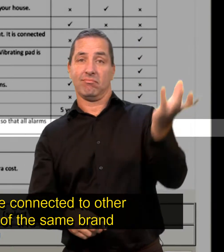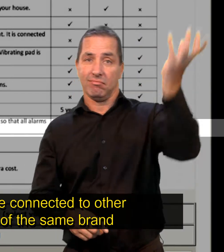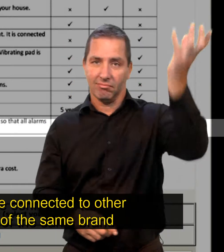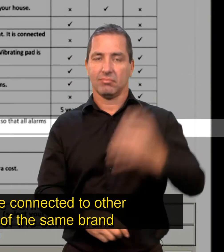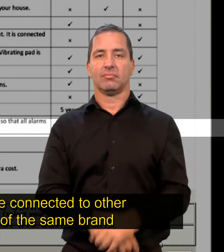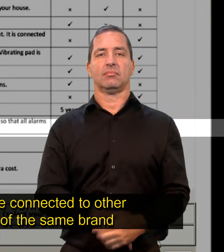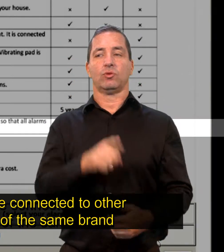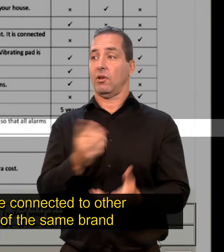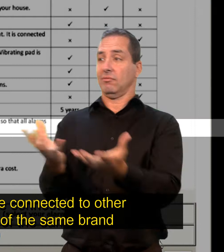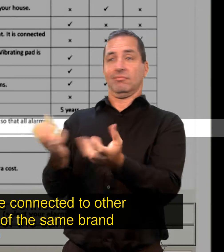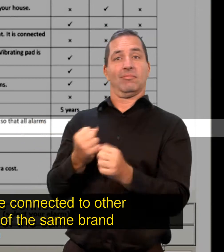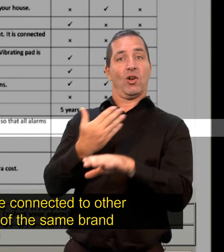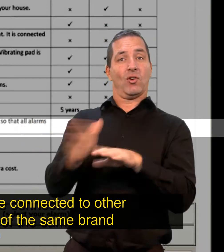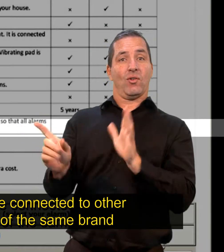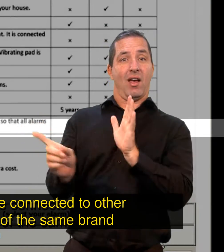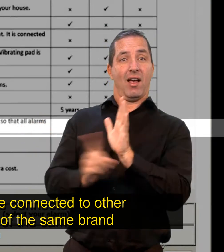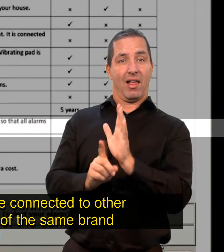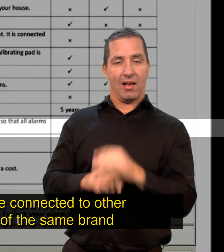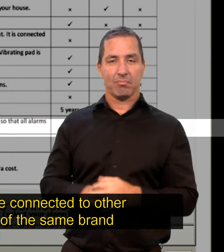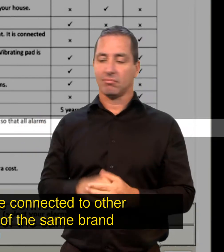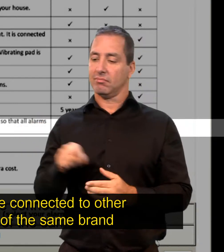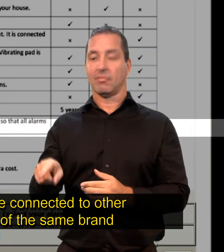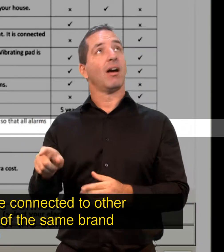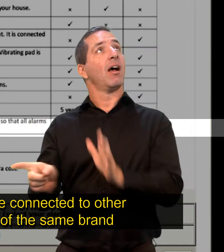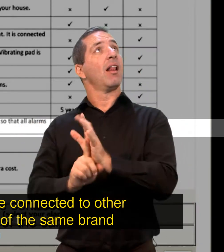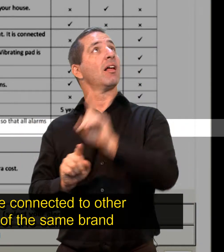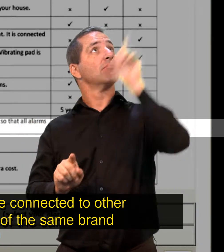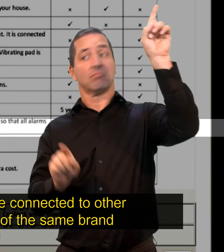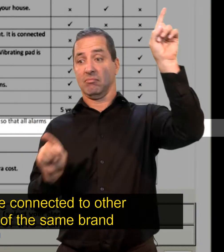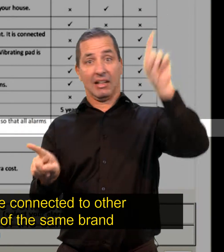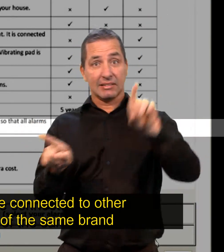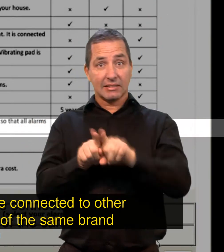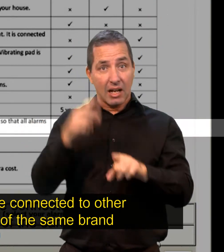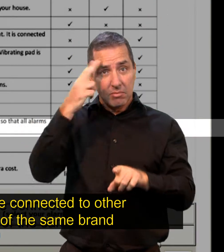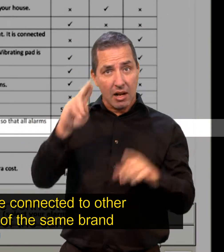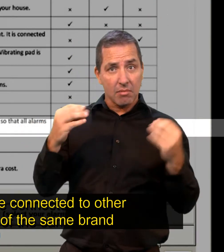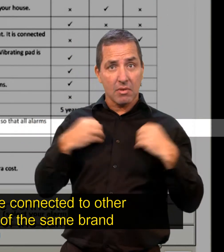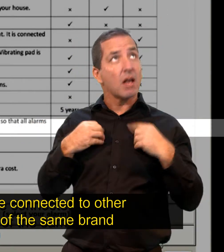The alarm can be connected to other smoke alarms of the same brand.